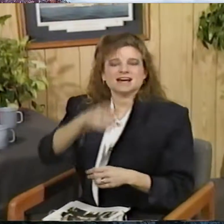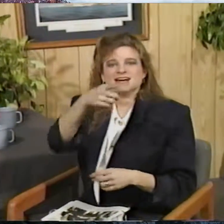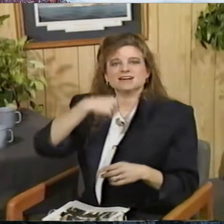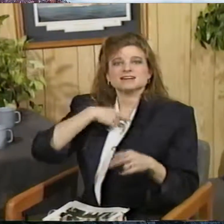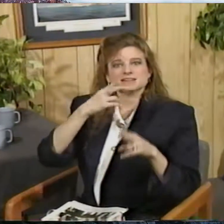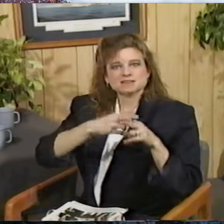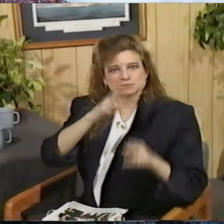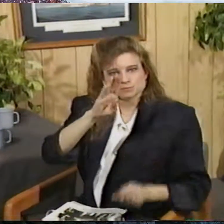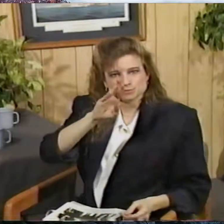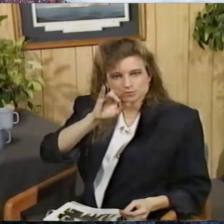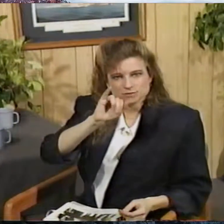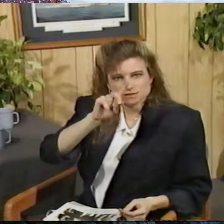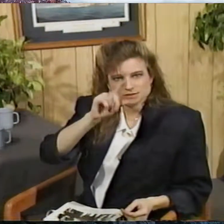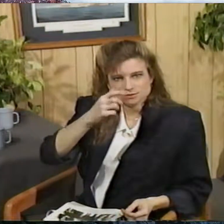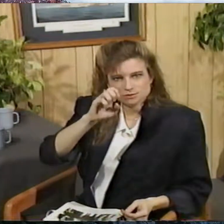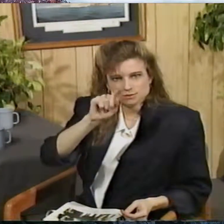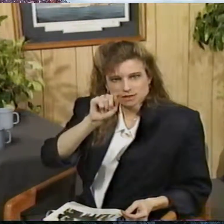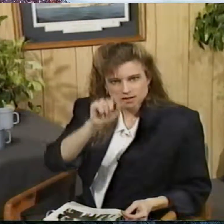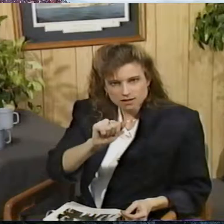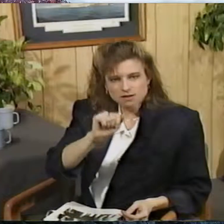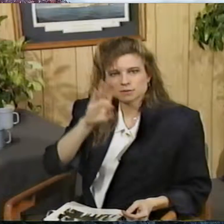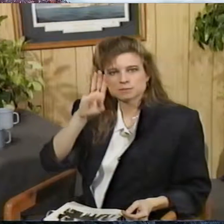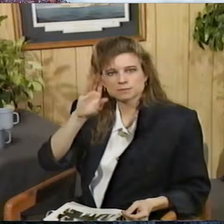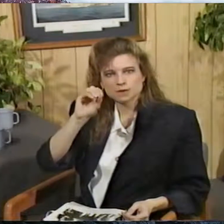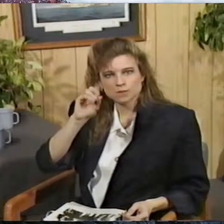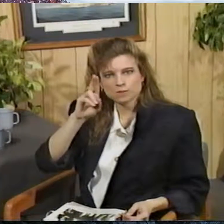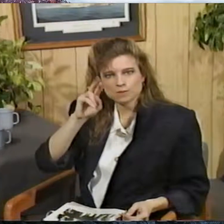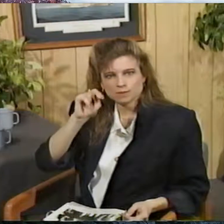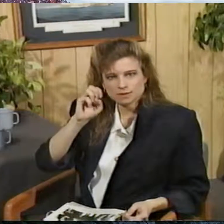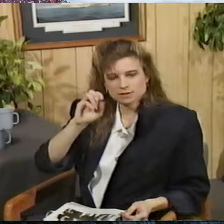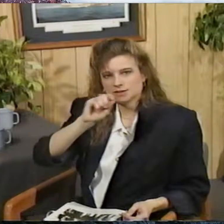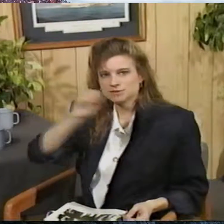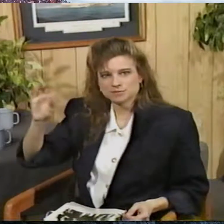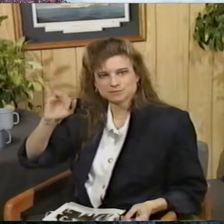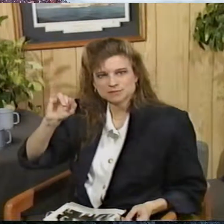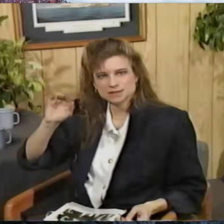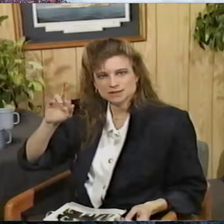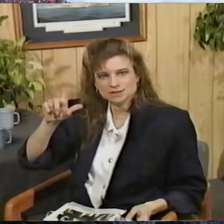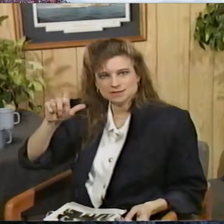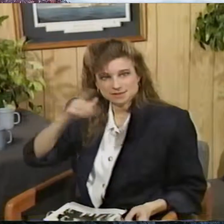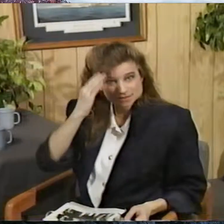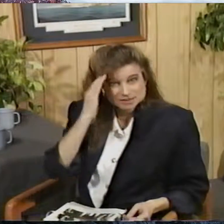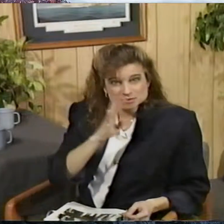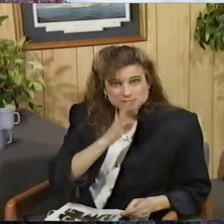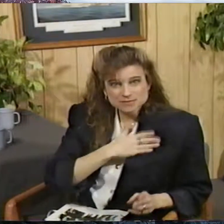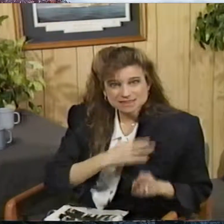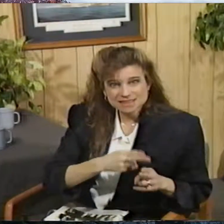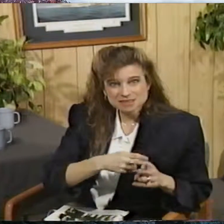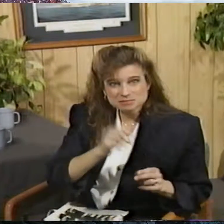Hello. Oh, you'll be interpreting for me this morning? Great. I'm Brenda.